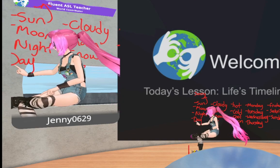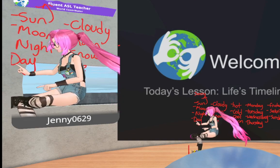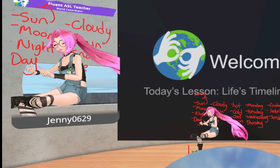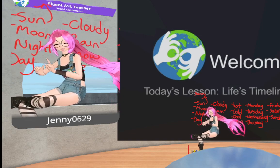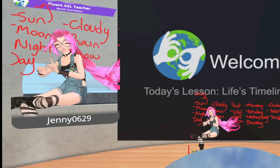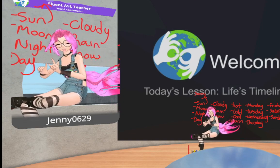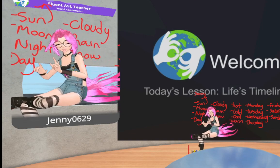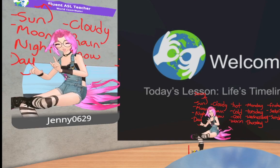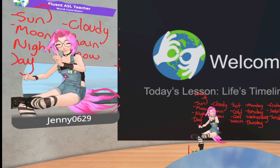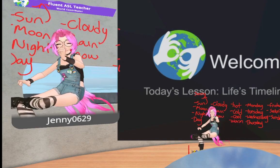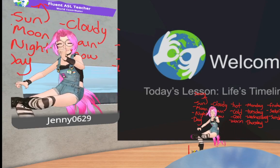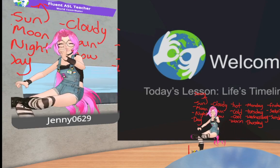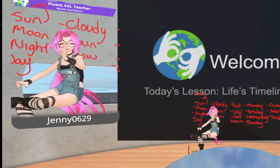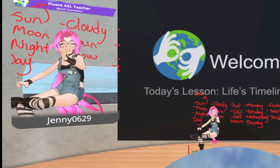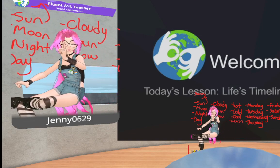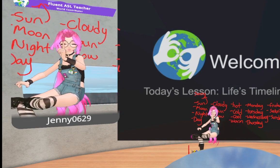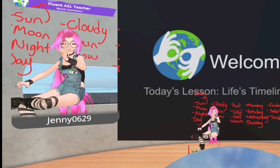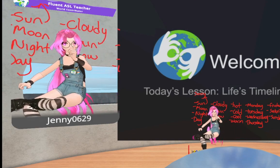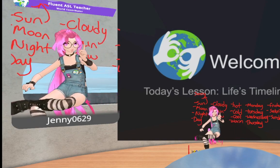day starts with the letter